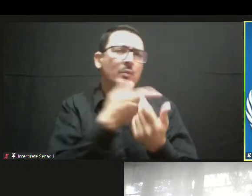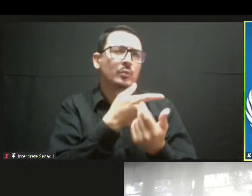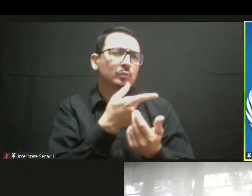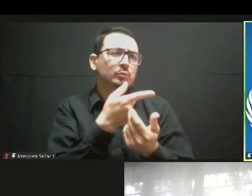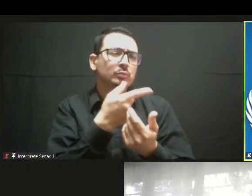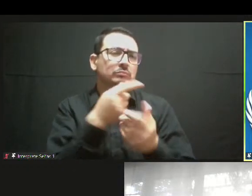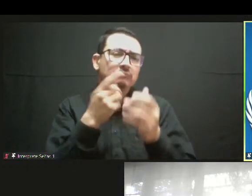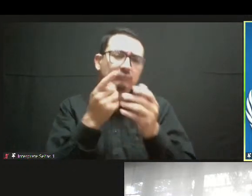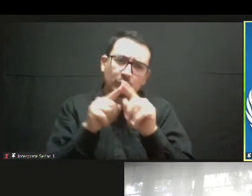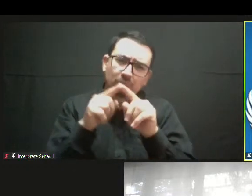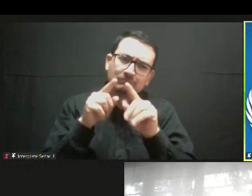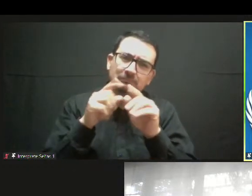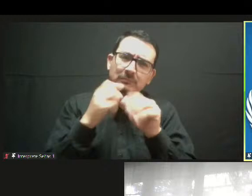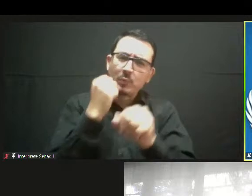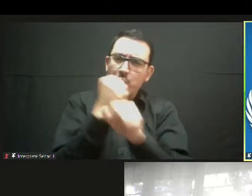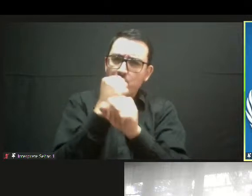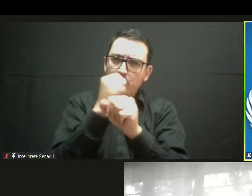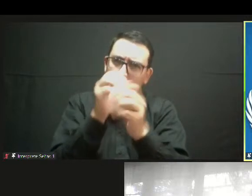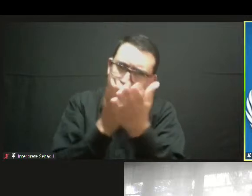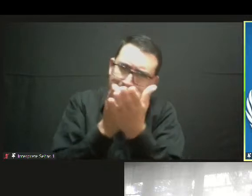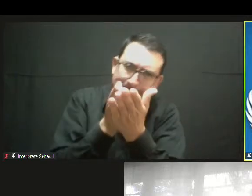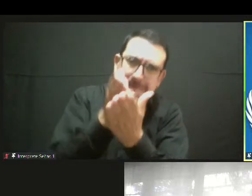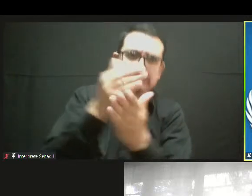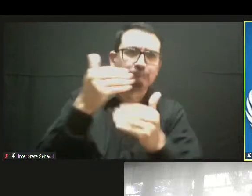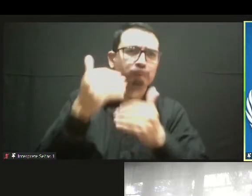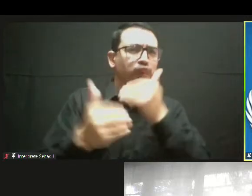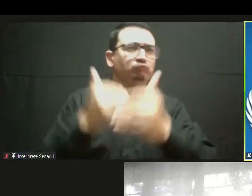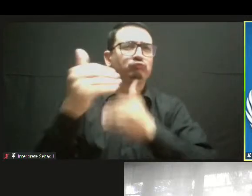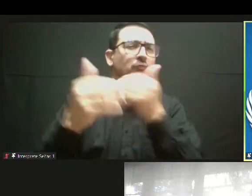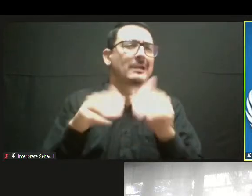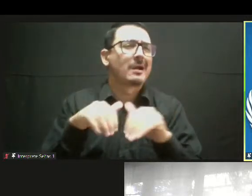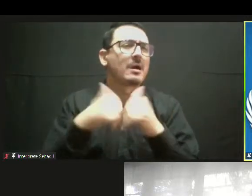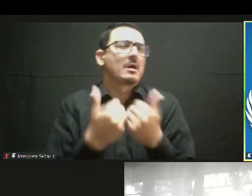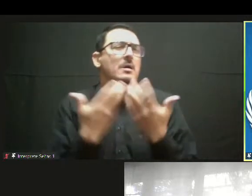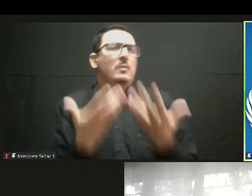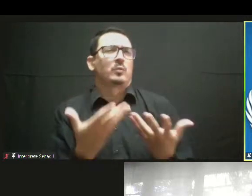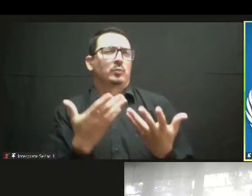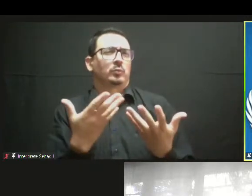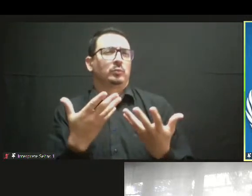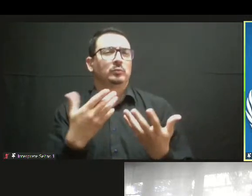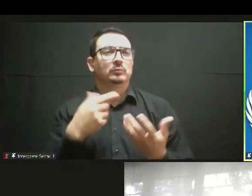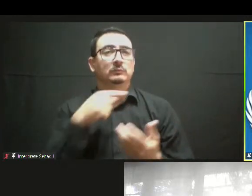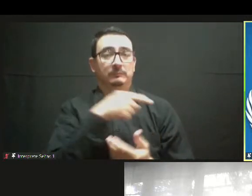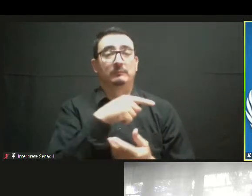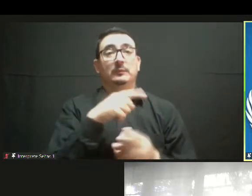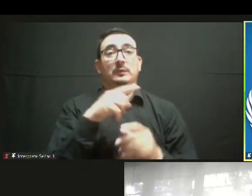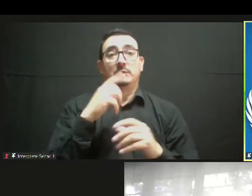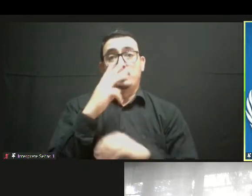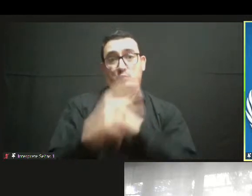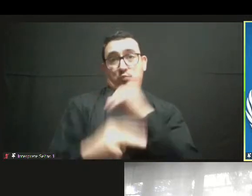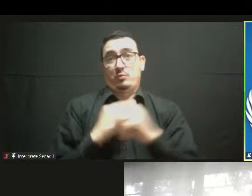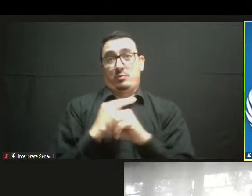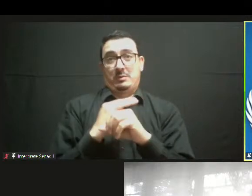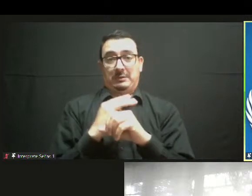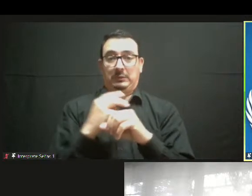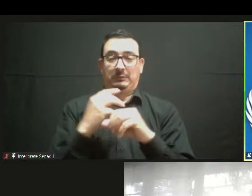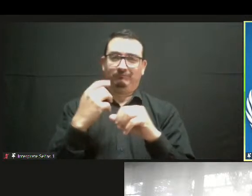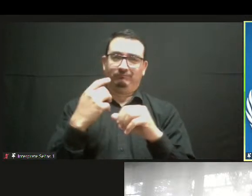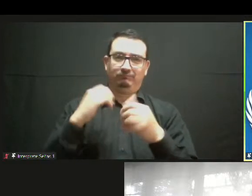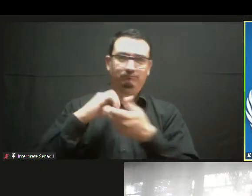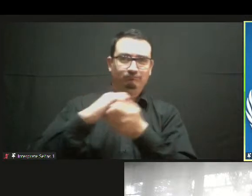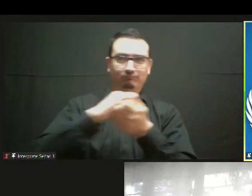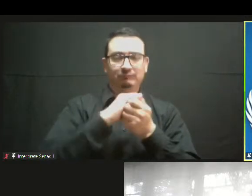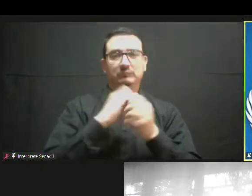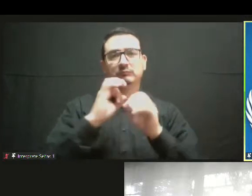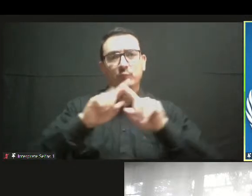how the UNWTO is promoting gender equality in the tourism sector, with maybe some specific references on activities in